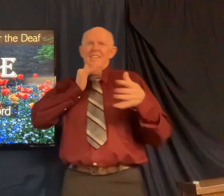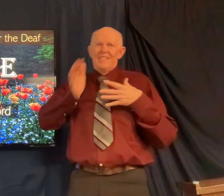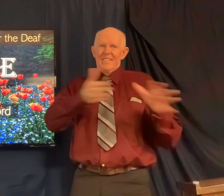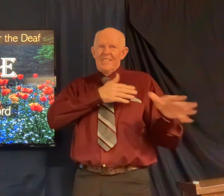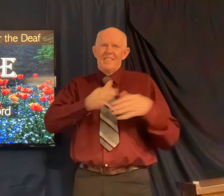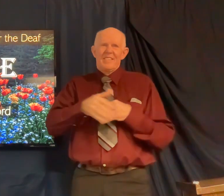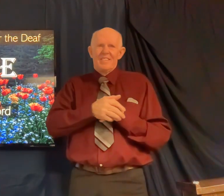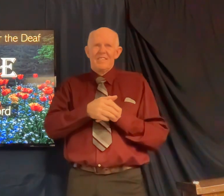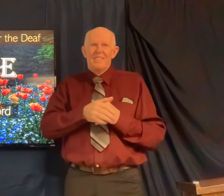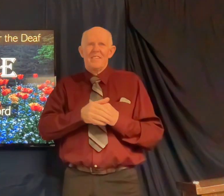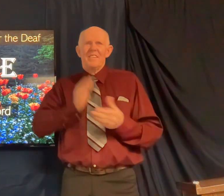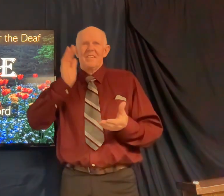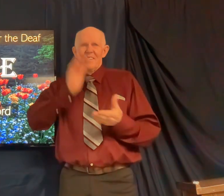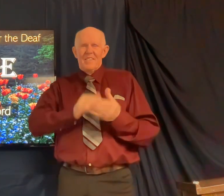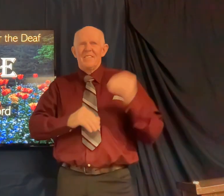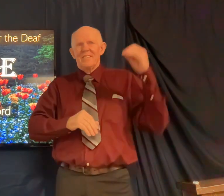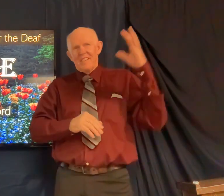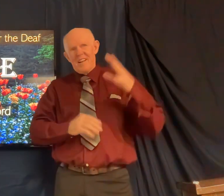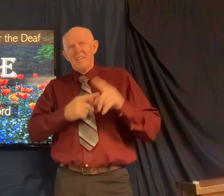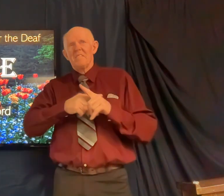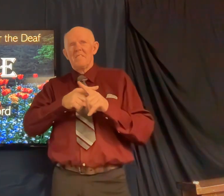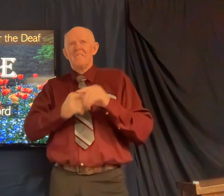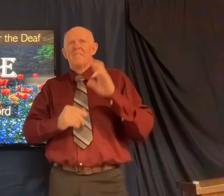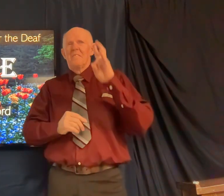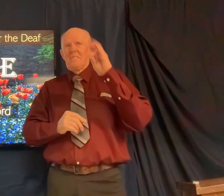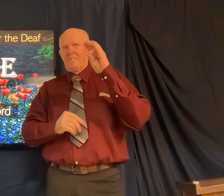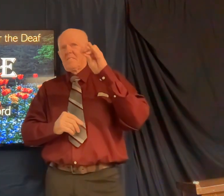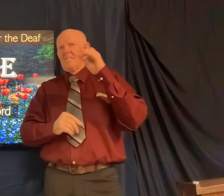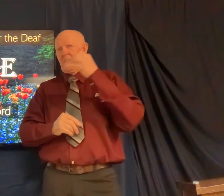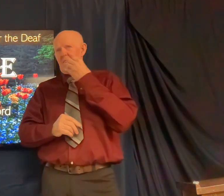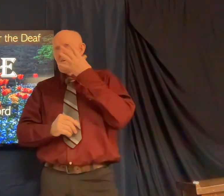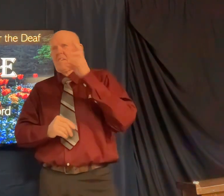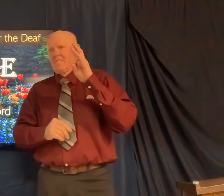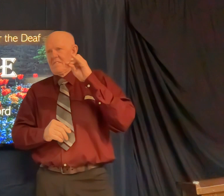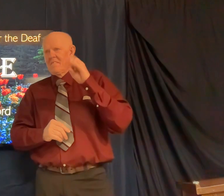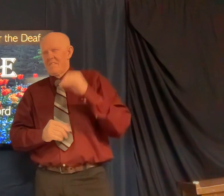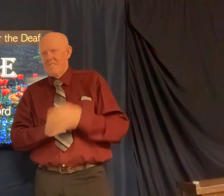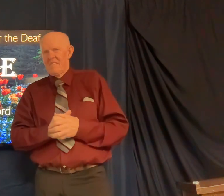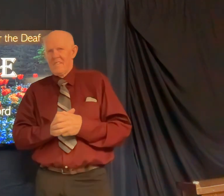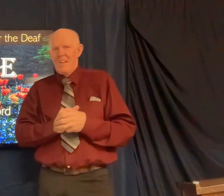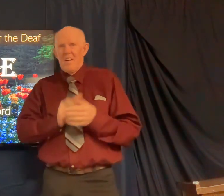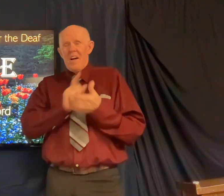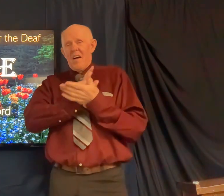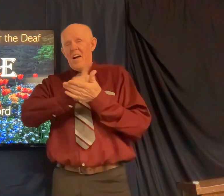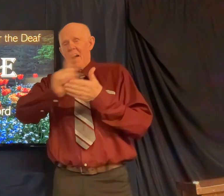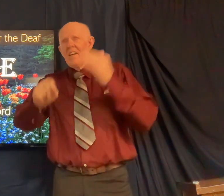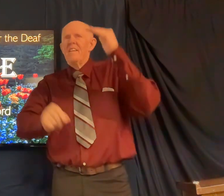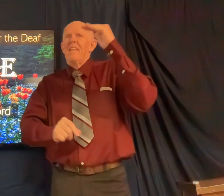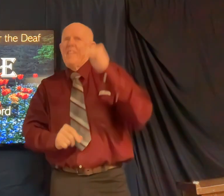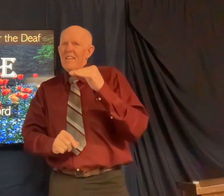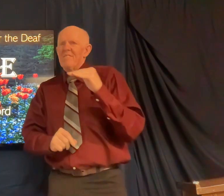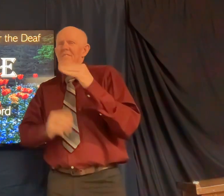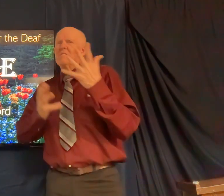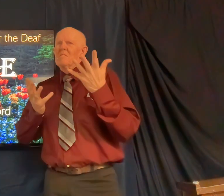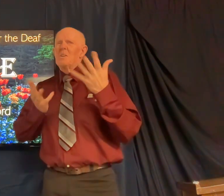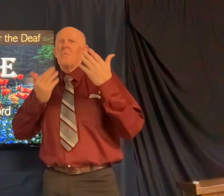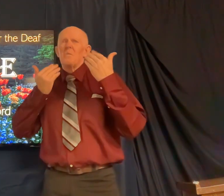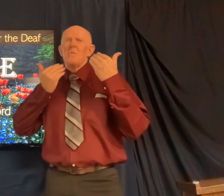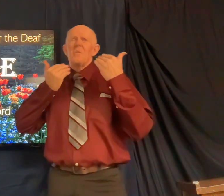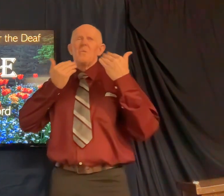Yesterday it was windy. It's a little less so today. It's going to be in the 70s all week.